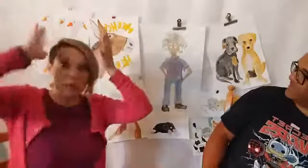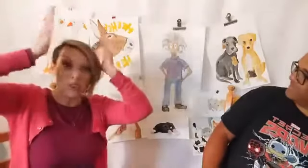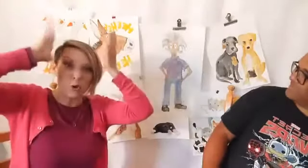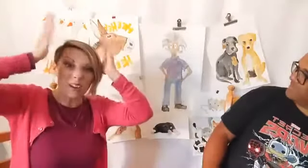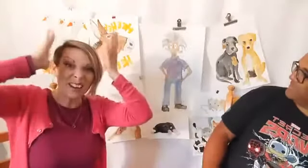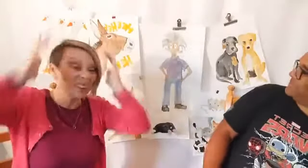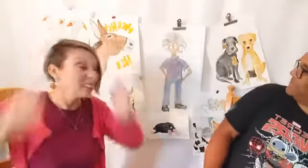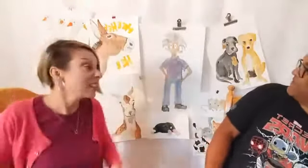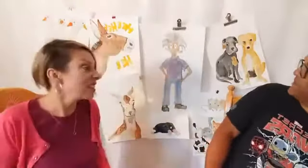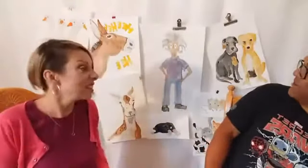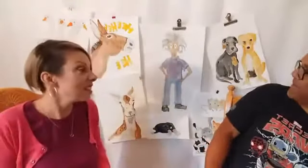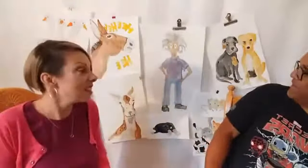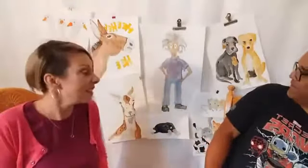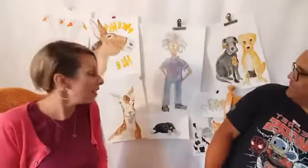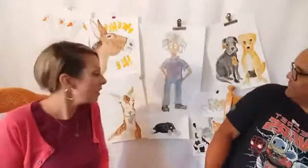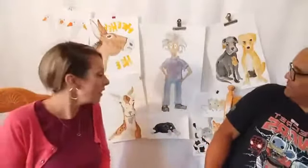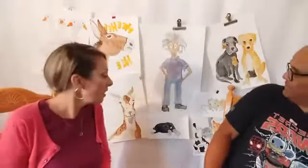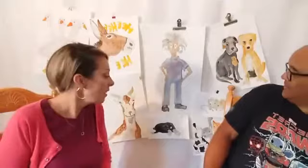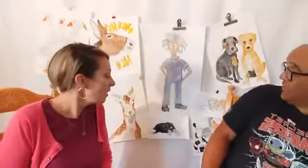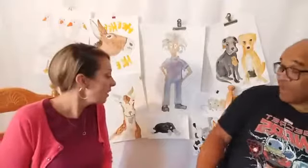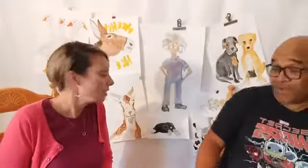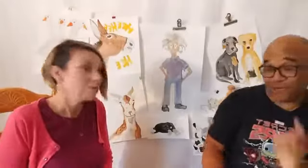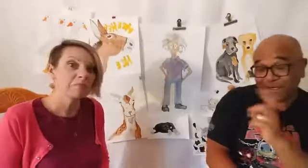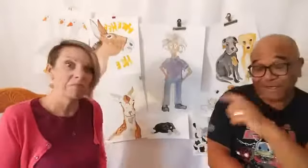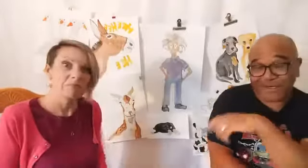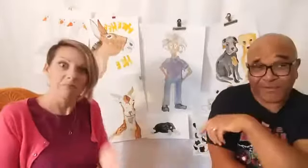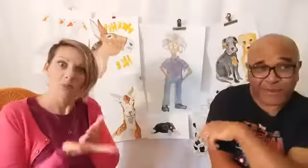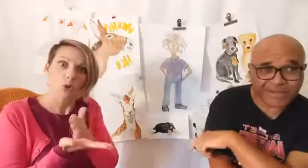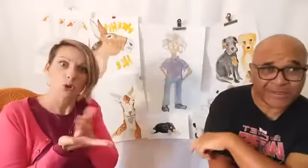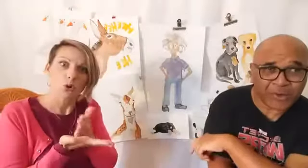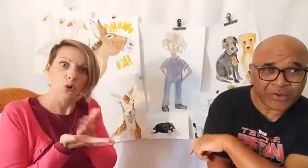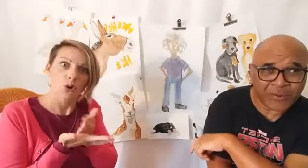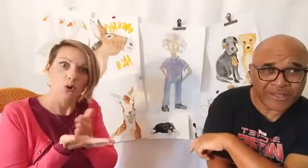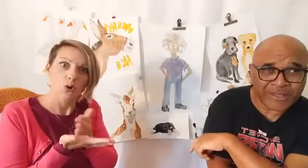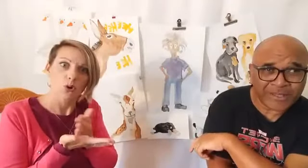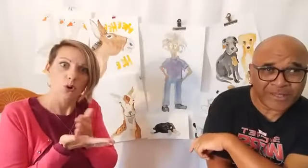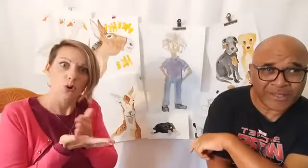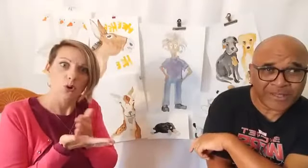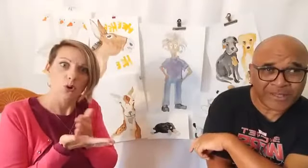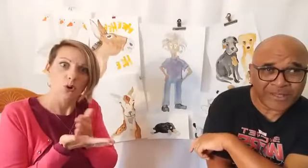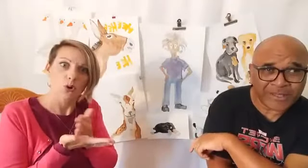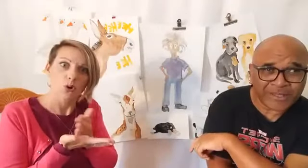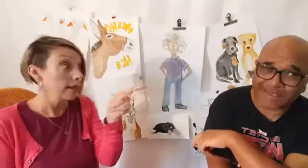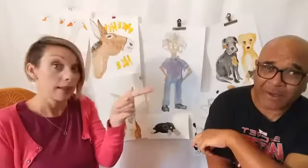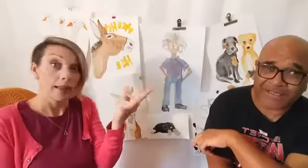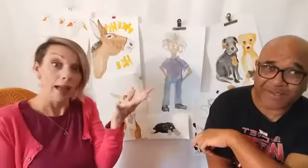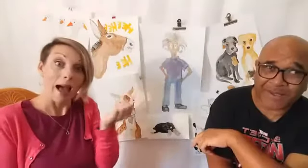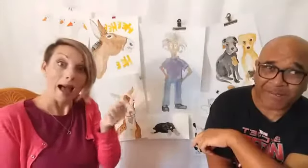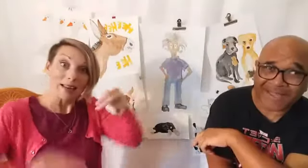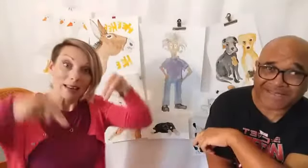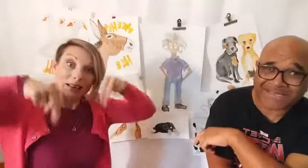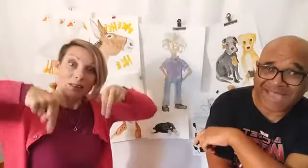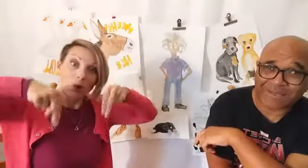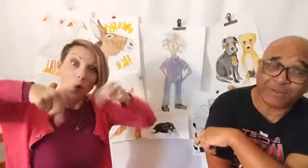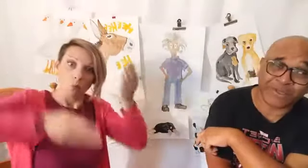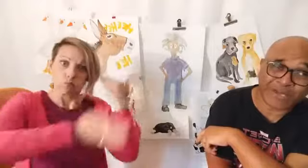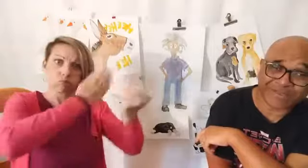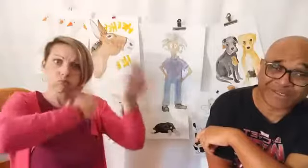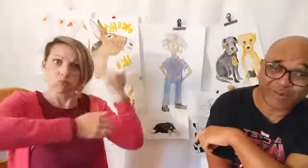Maybe the donkey? Maybe the donkey. Funnily enough, we had a dog. One did like to eat pants